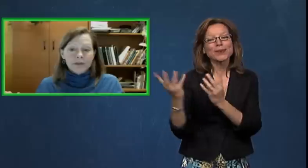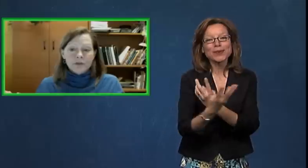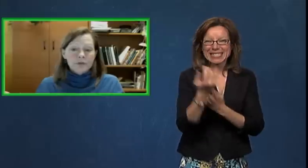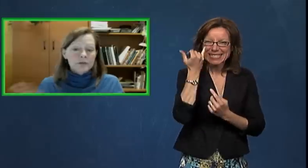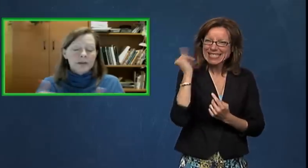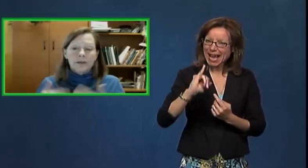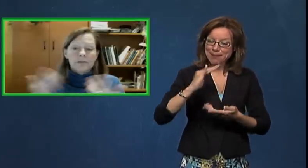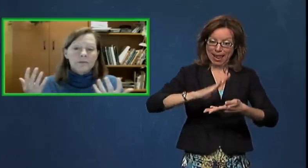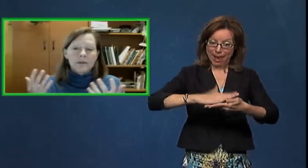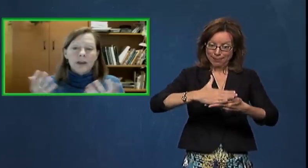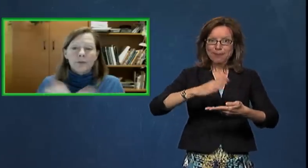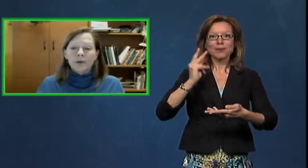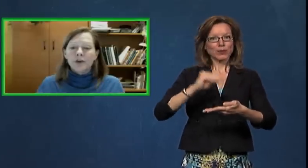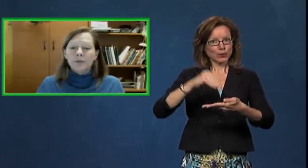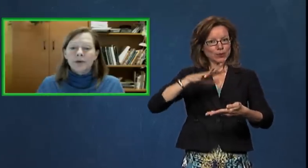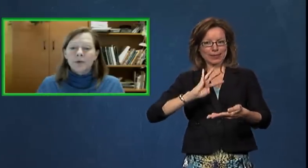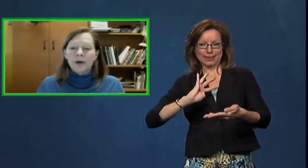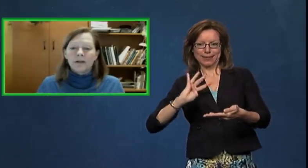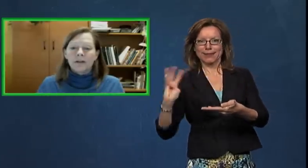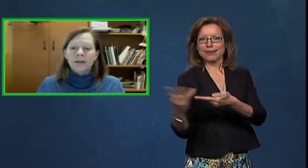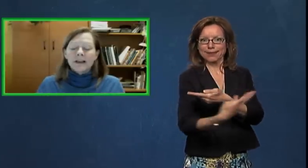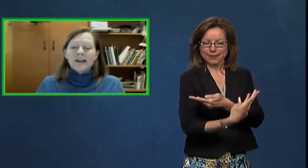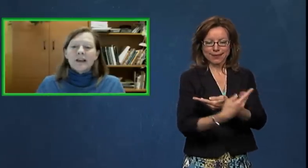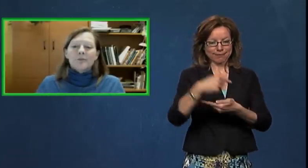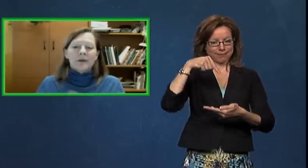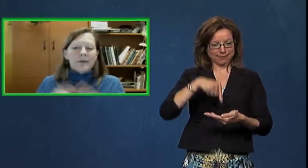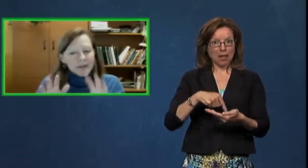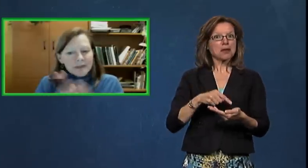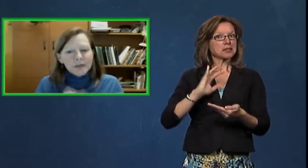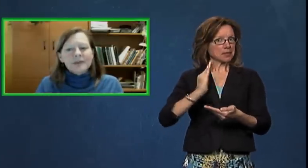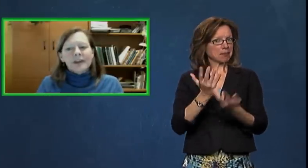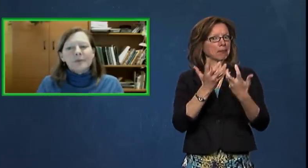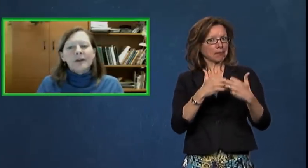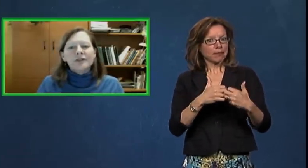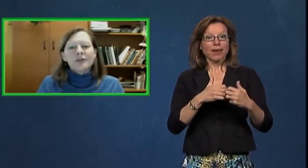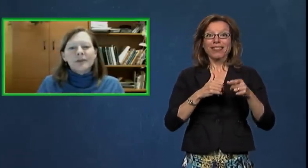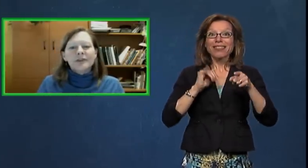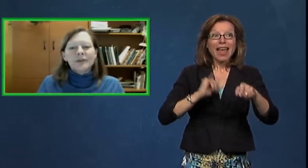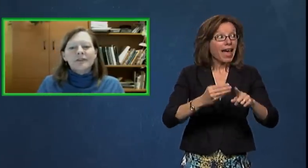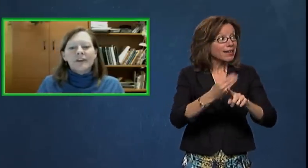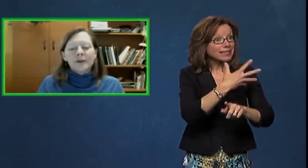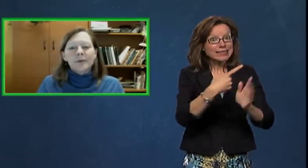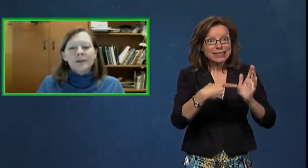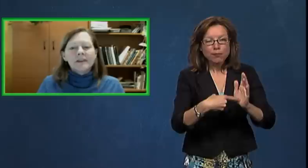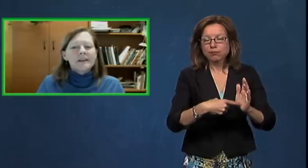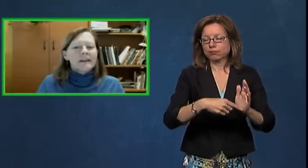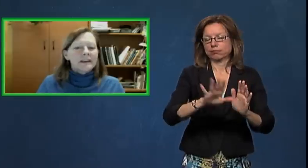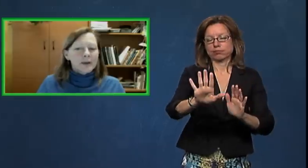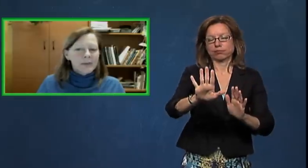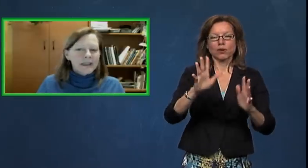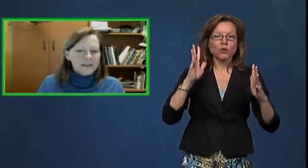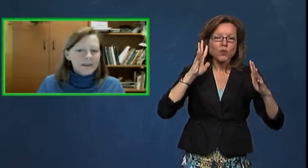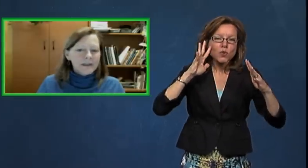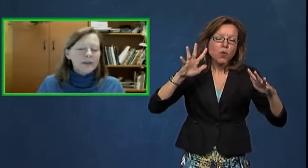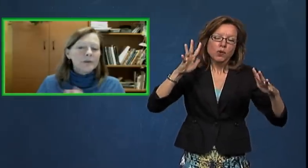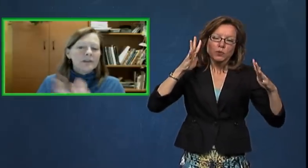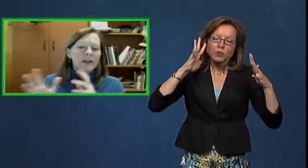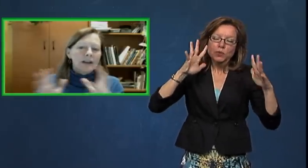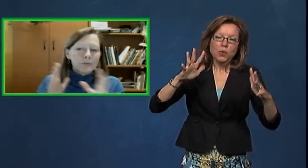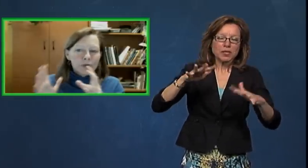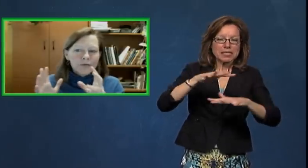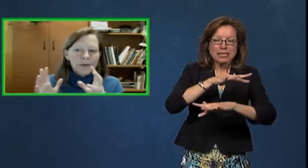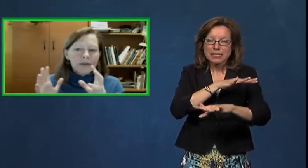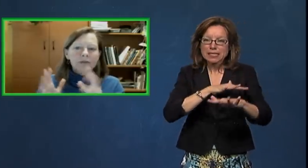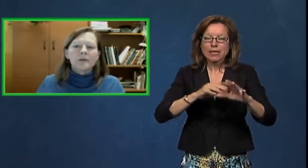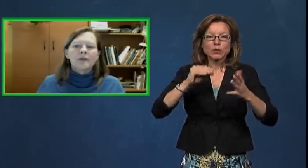deaf student, and that worked out pretty well. But this looks like a much noisier environment. And I'm guessing there was a lot